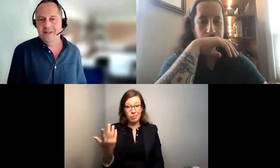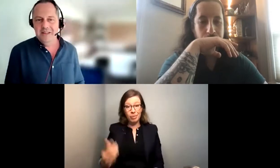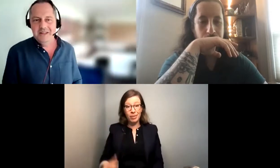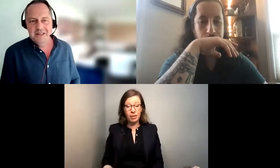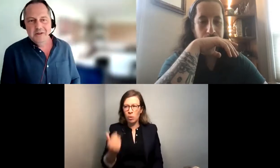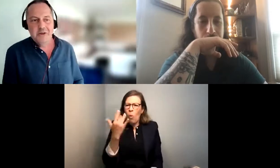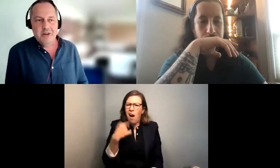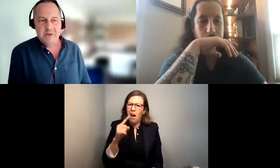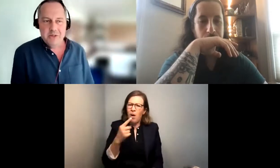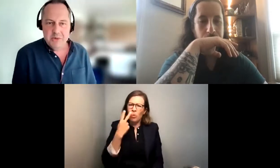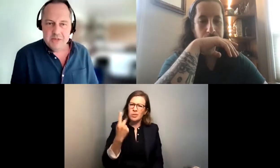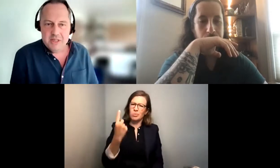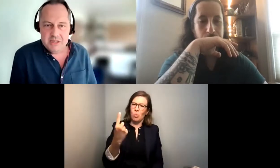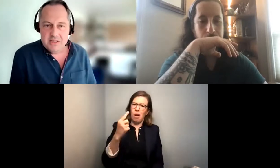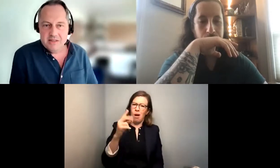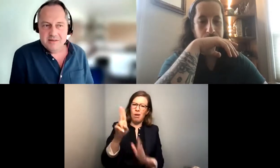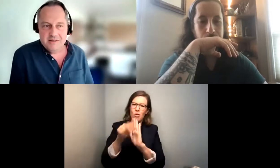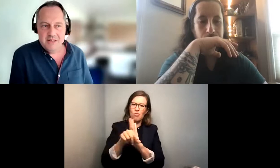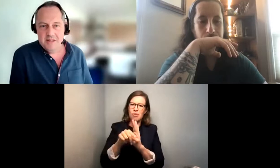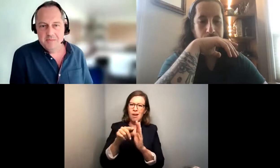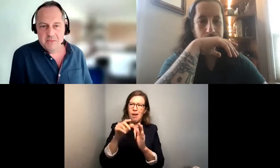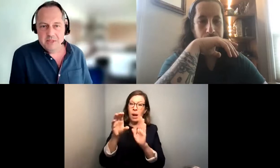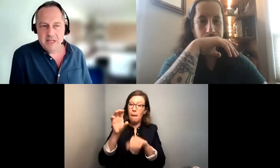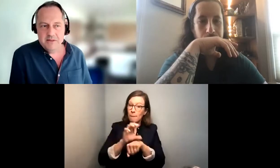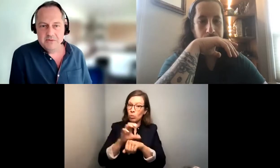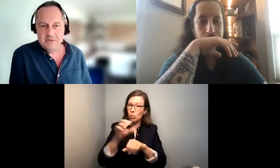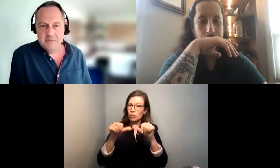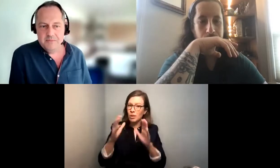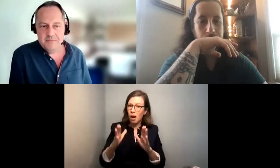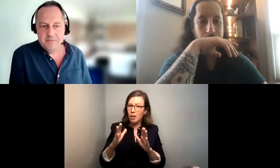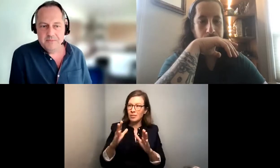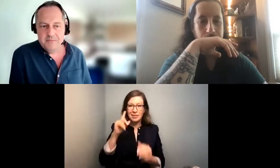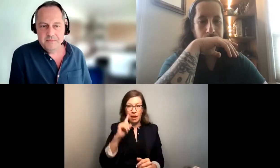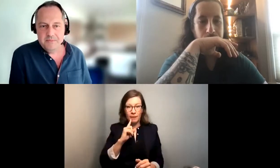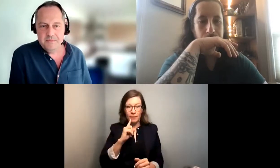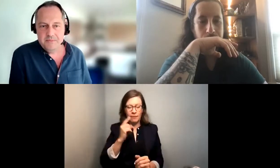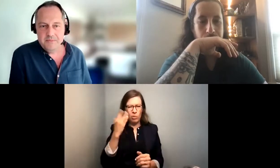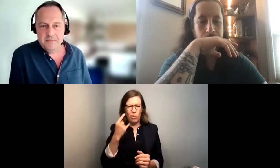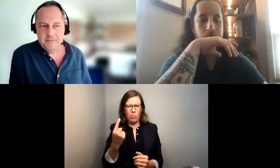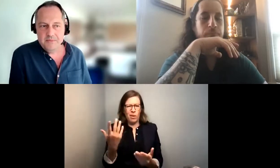one undergraduate computer scientist that was deaf?